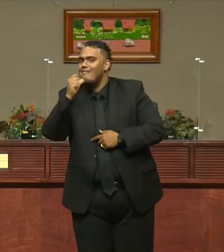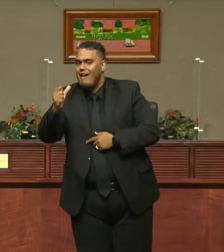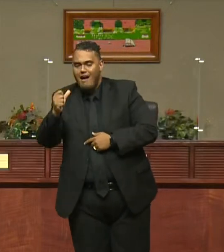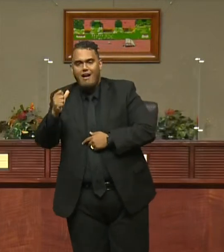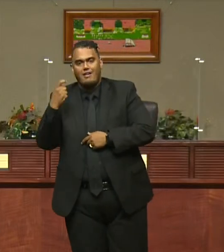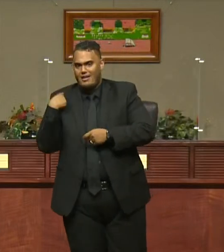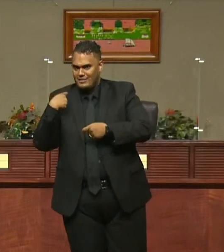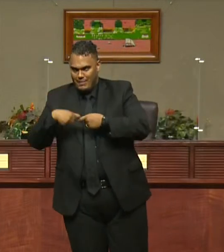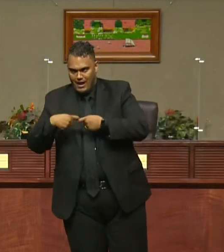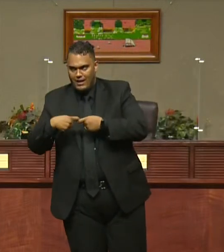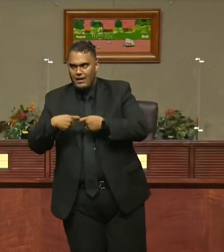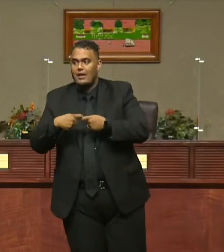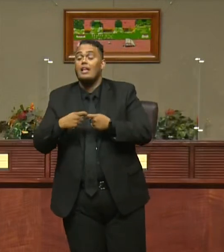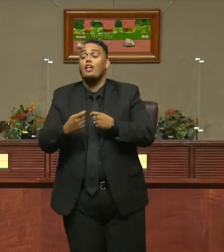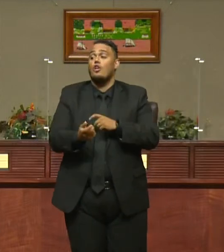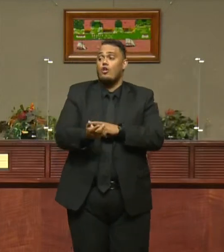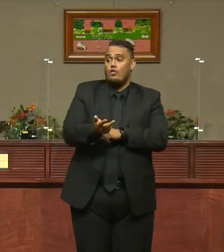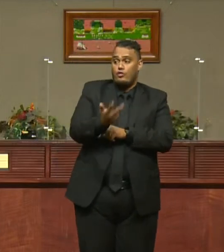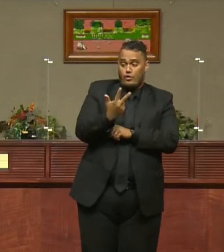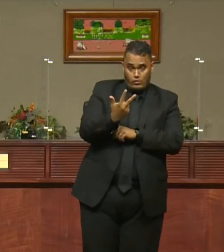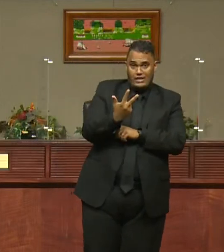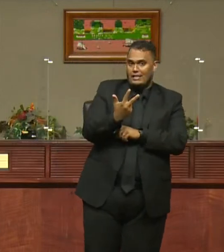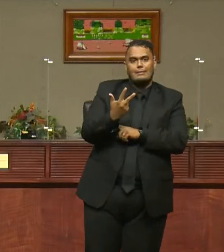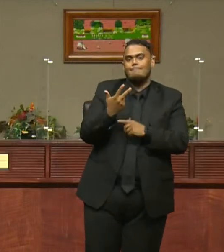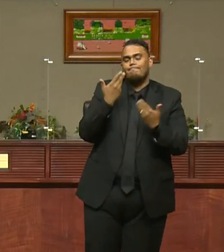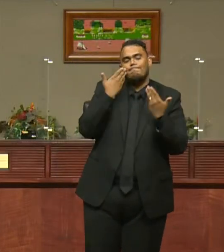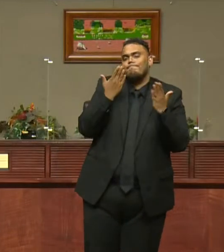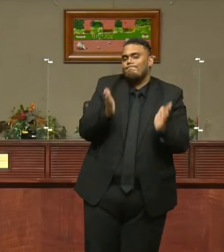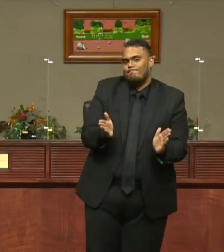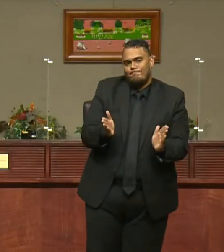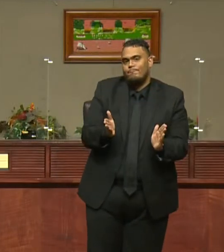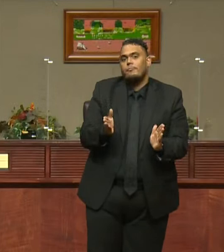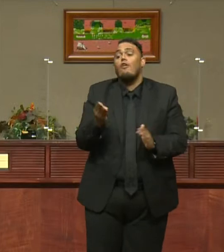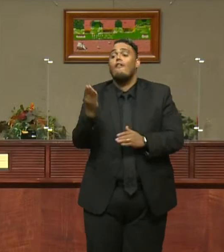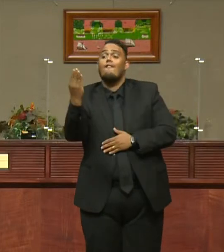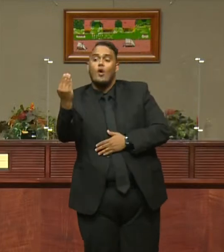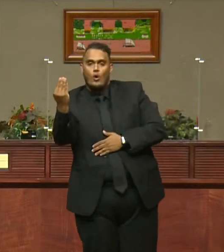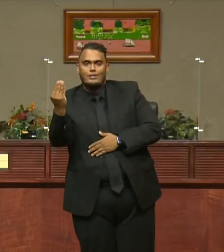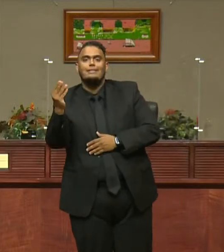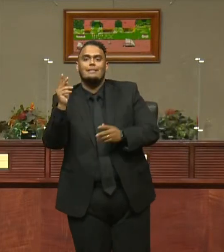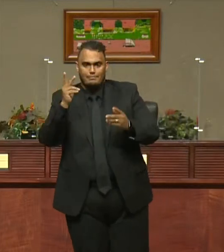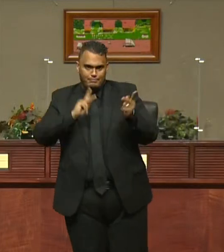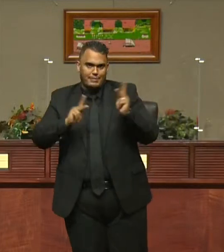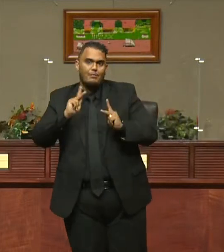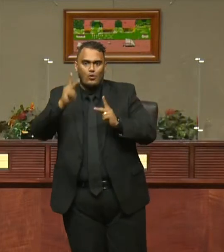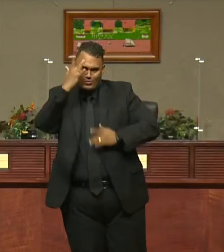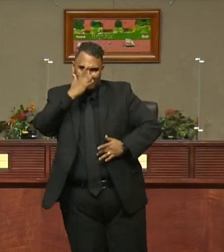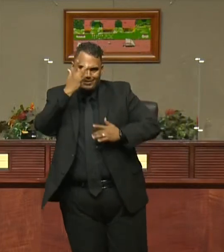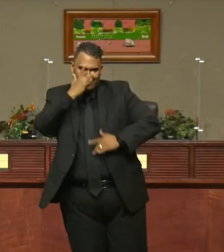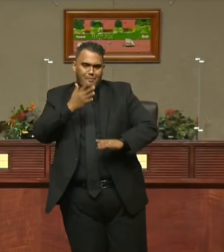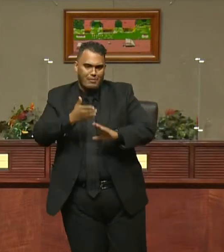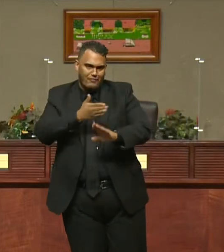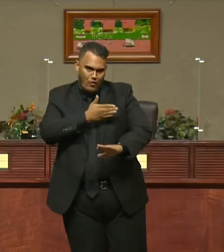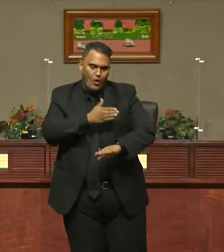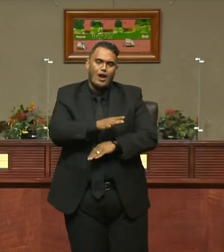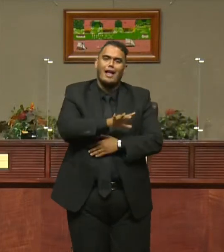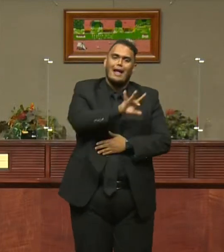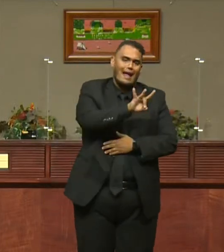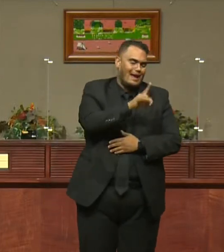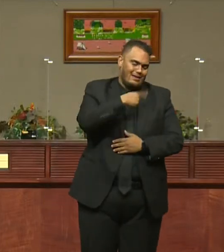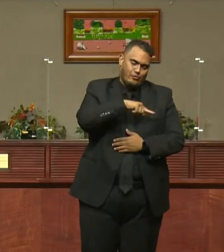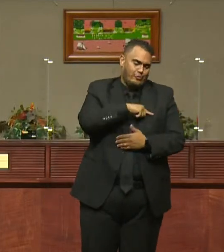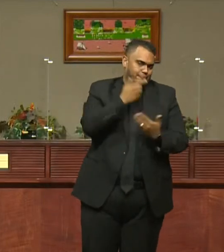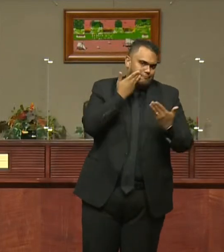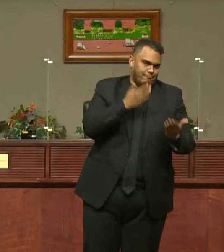unknown. 14 of those had existing conditions. 8 we don't know. And 2 of the dates